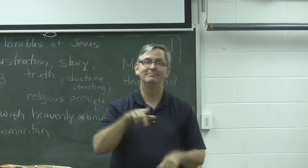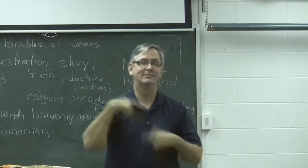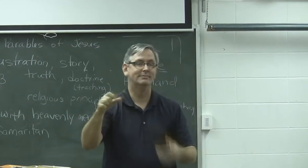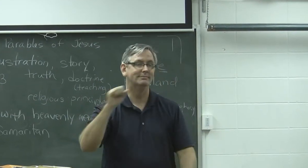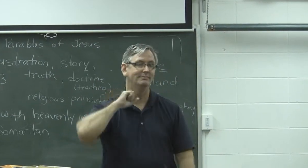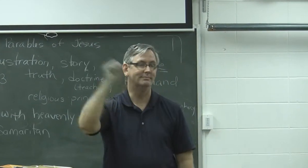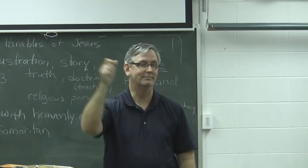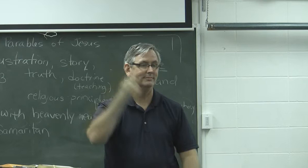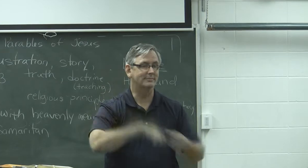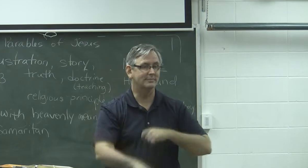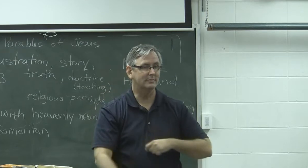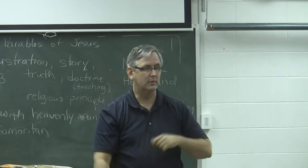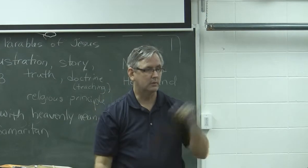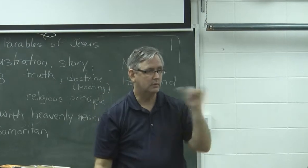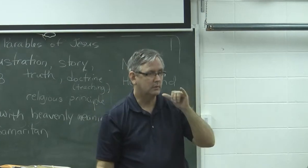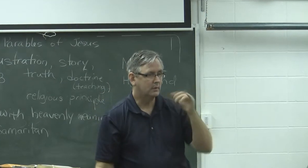free. And the man that replaced him